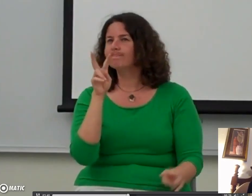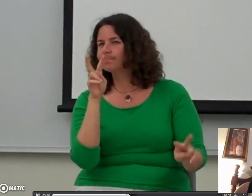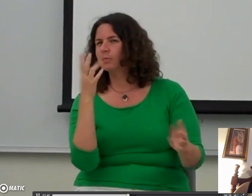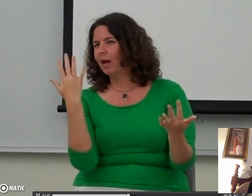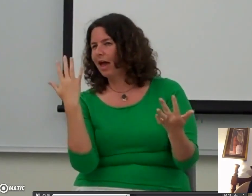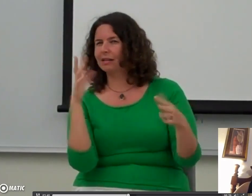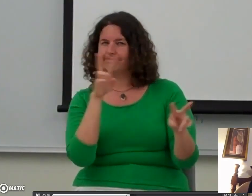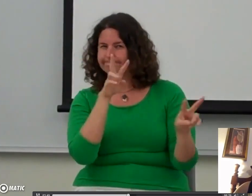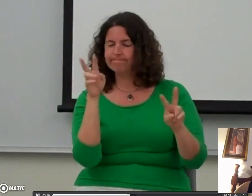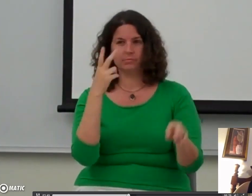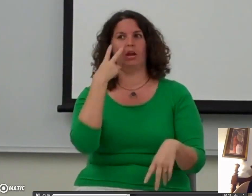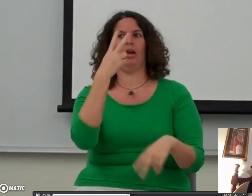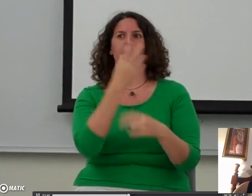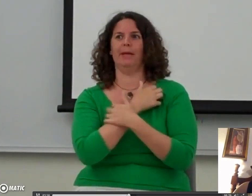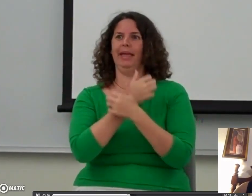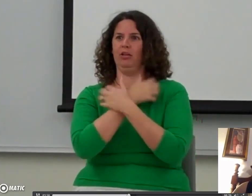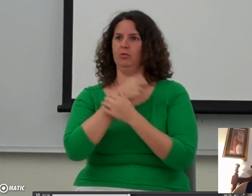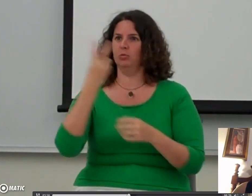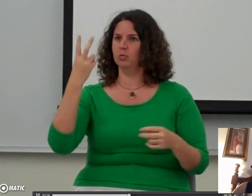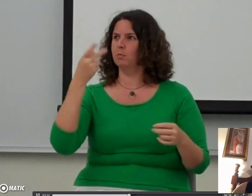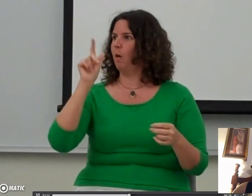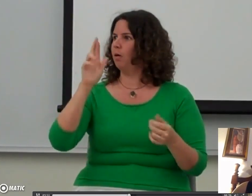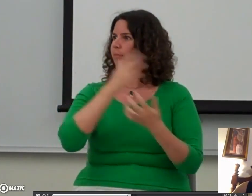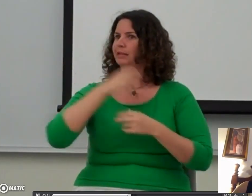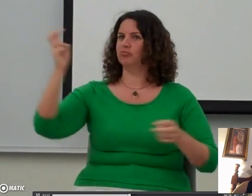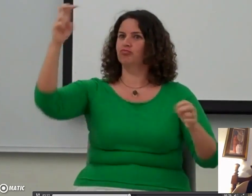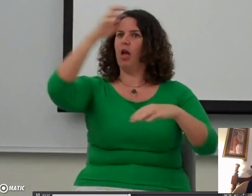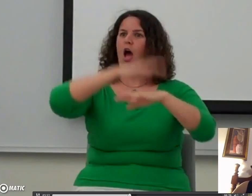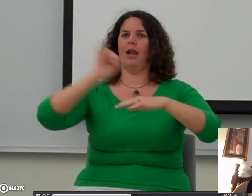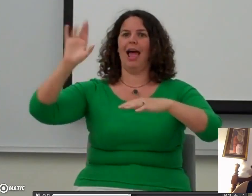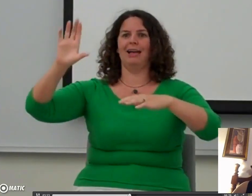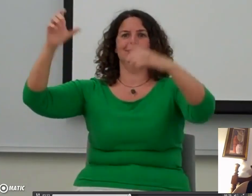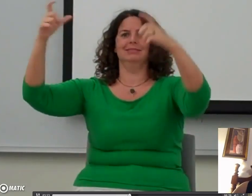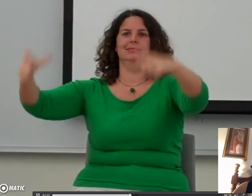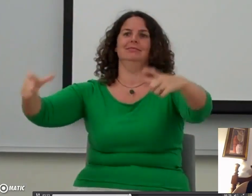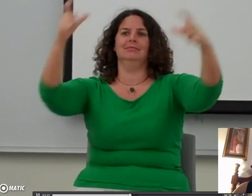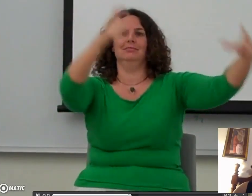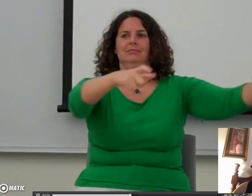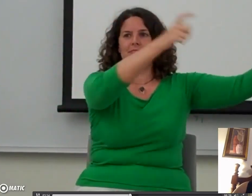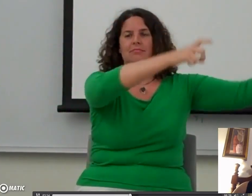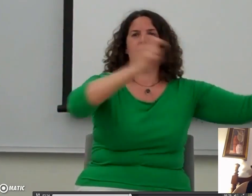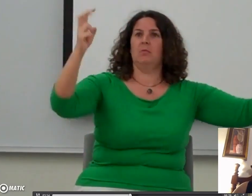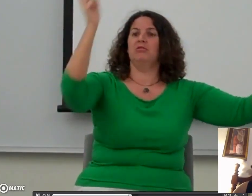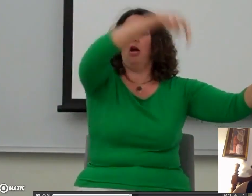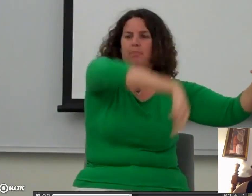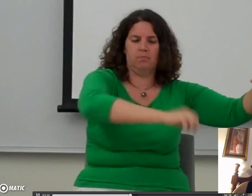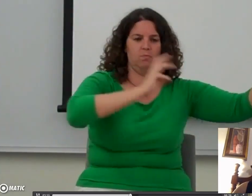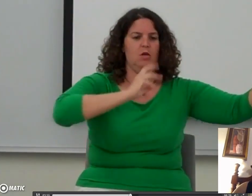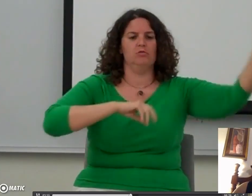arrived. And, we kind of waited and we looked. And I saw the polar bears, they were